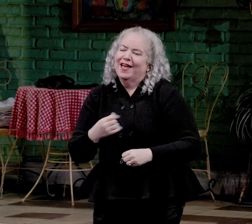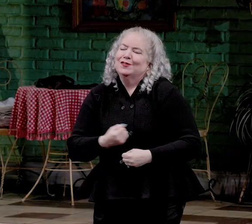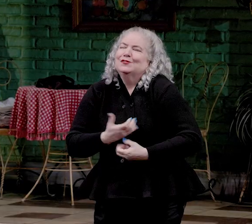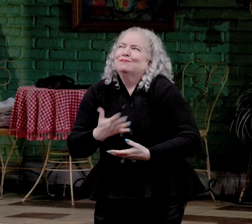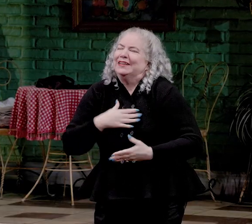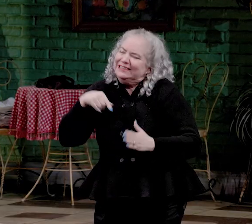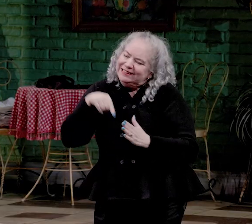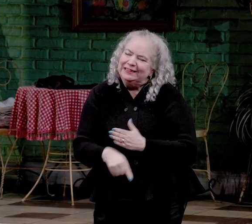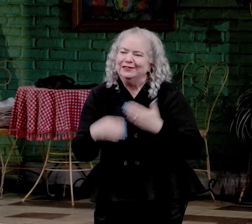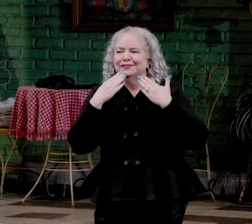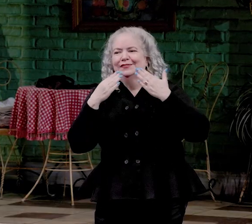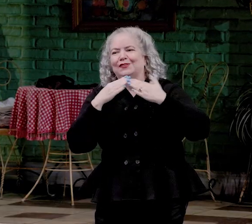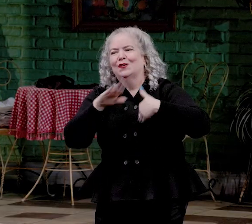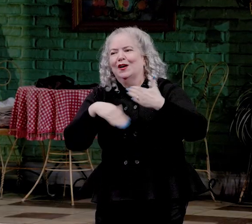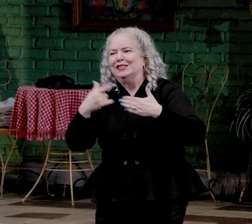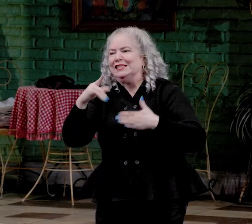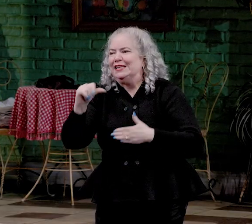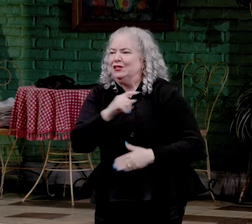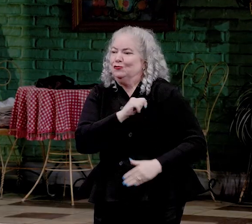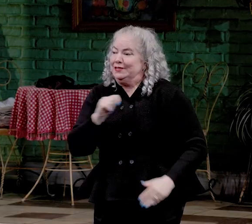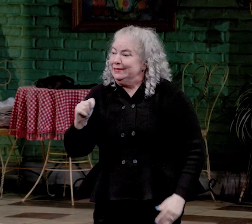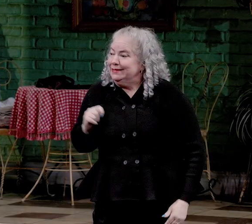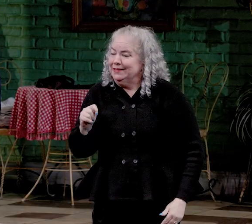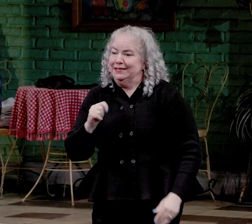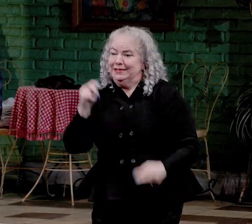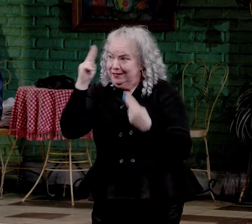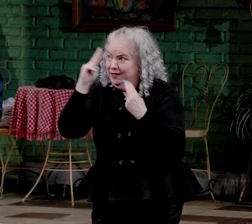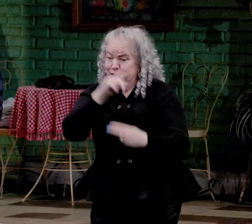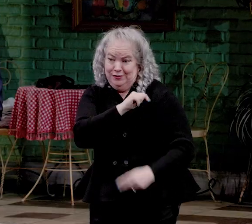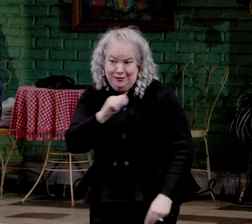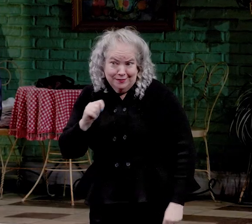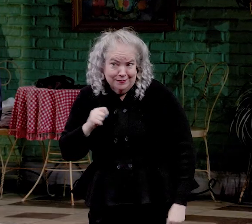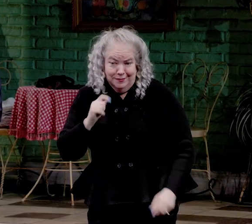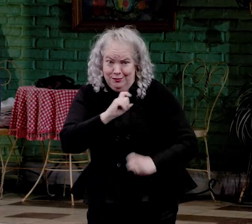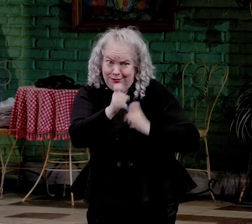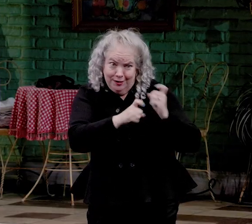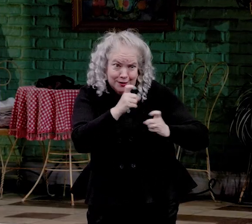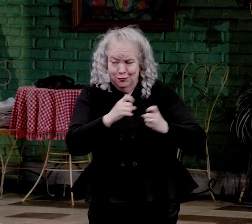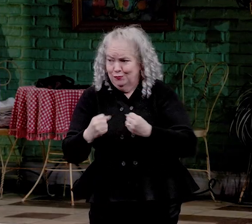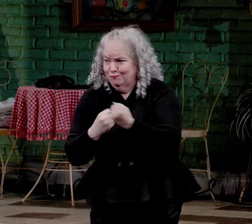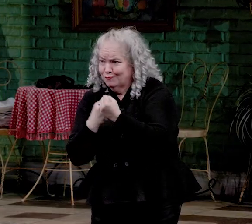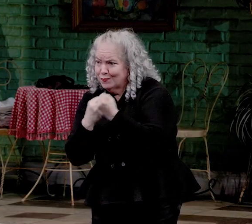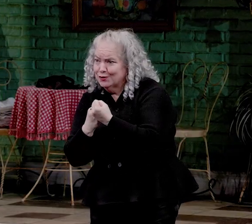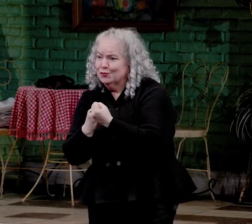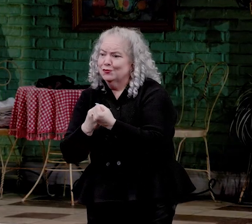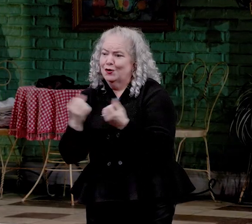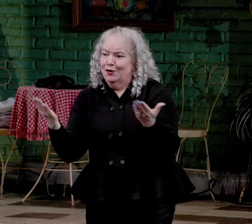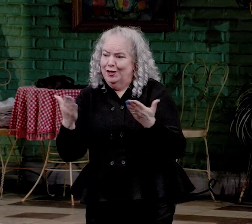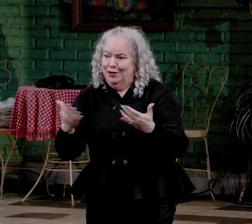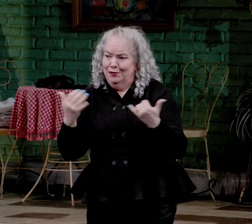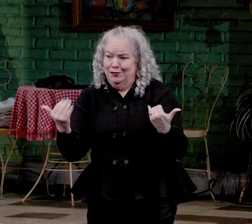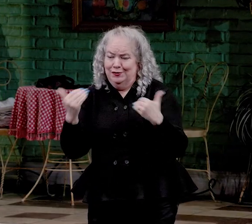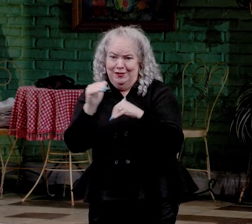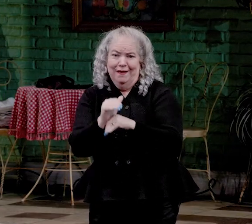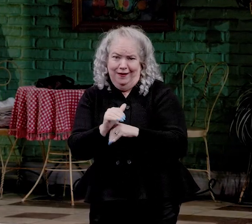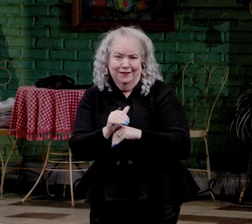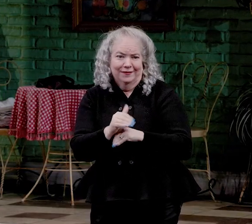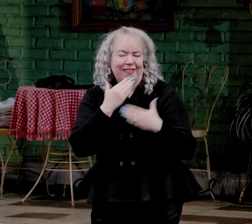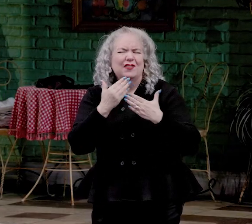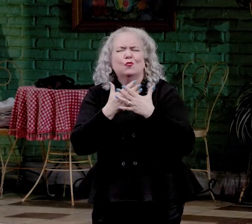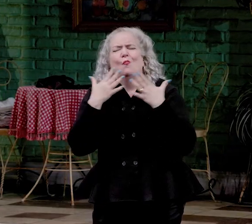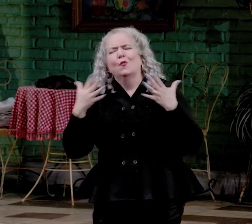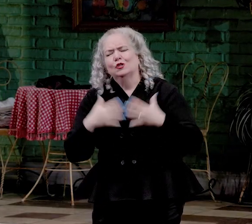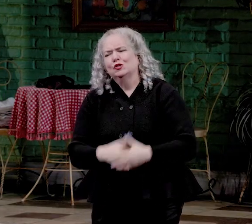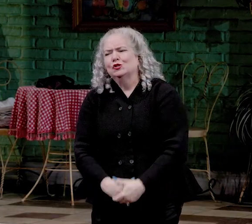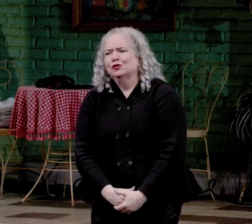my deepest gratitude to all Geva trustees, honorary trustees, donors, and sponsors who are here with us this evening. Thank